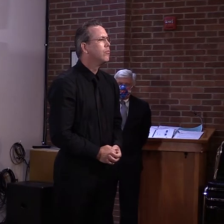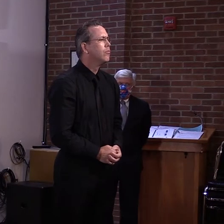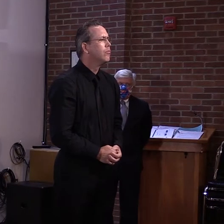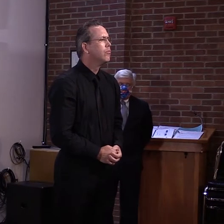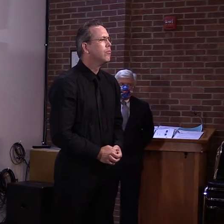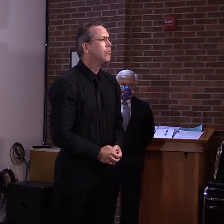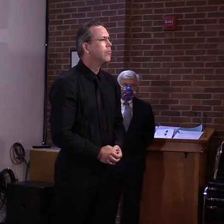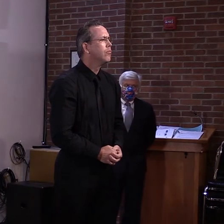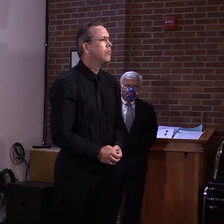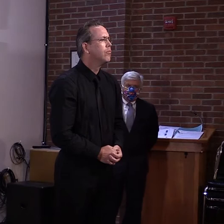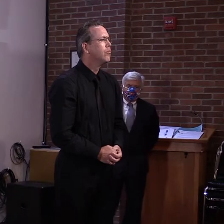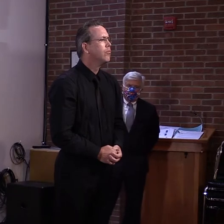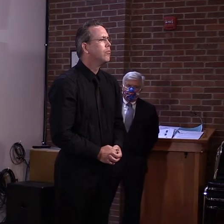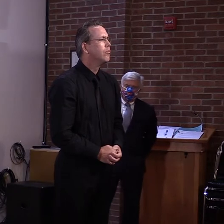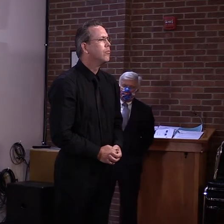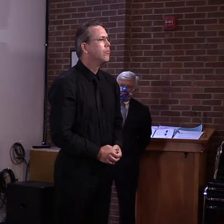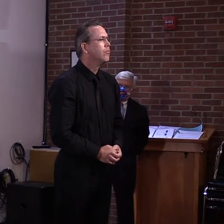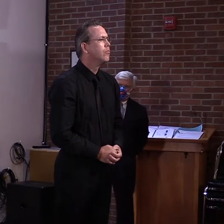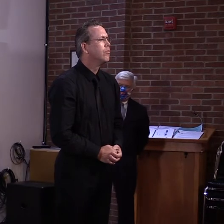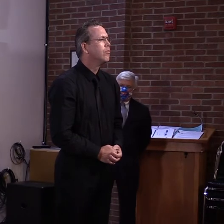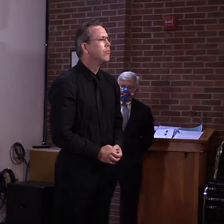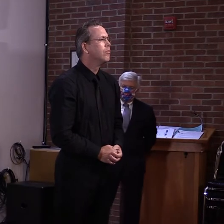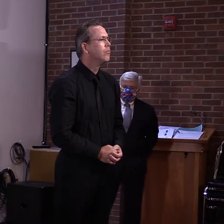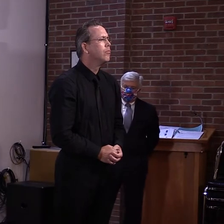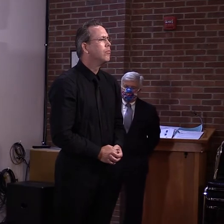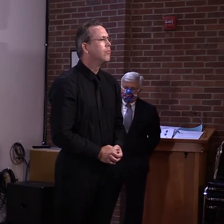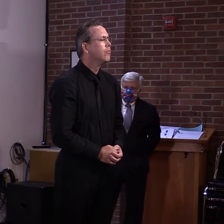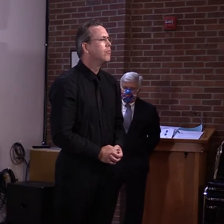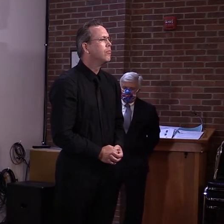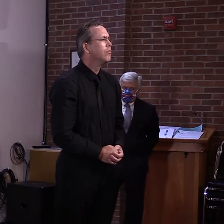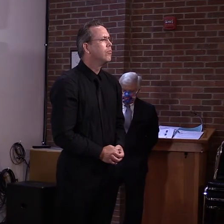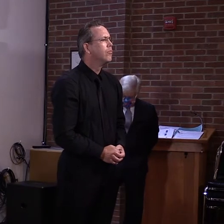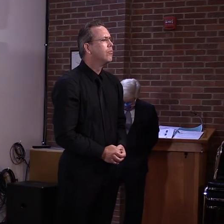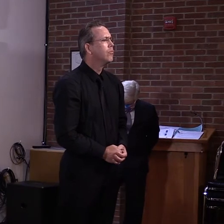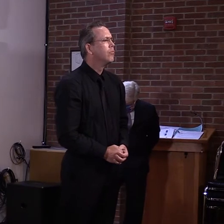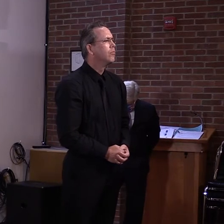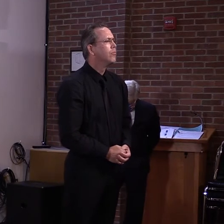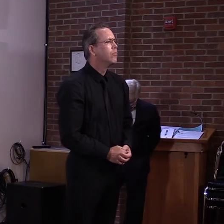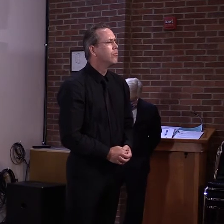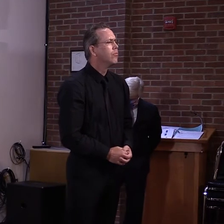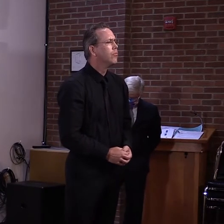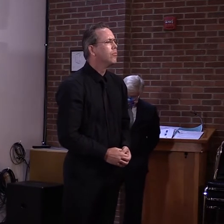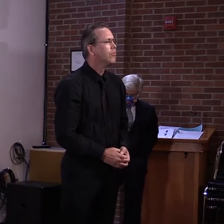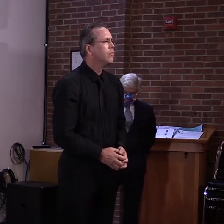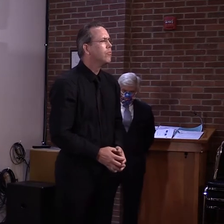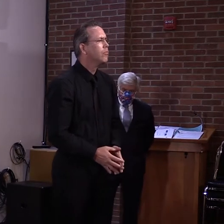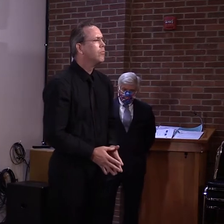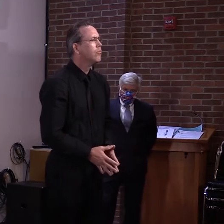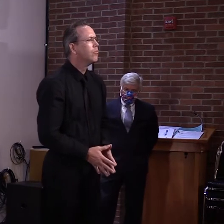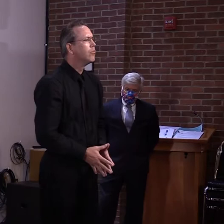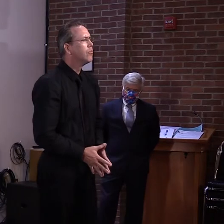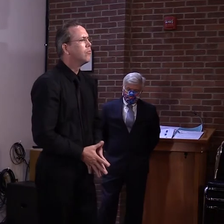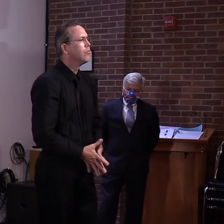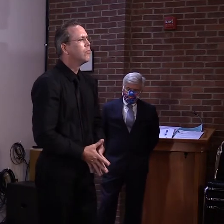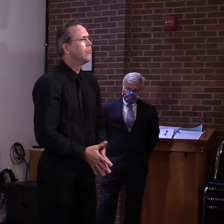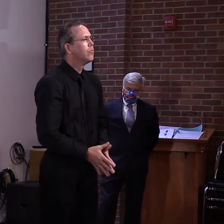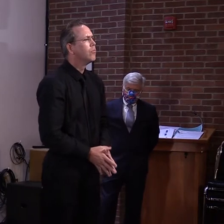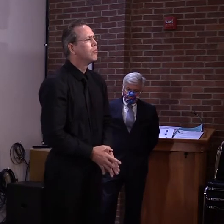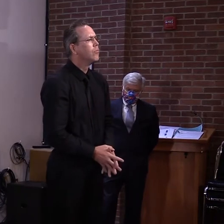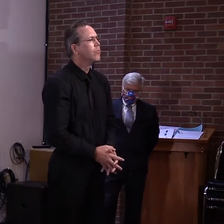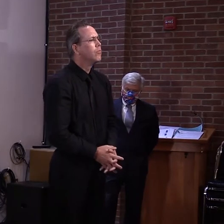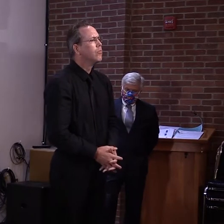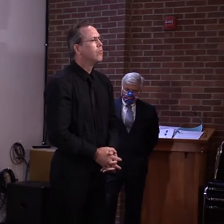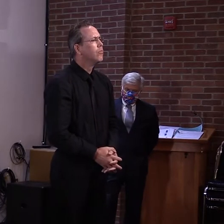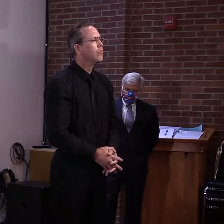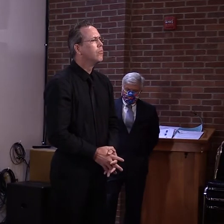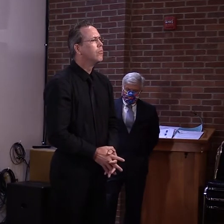going to expire at the end of the year. I know you're working with the legislature, but is the time